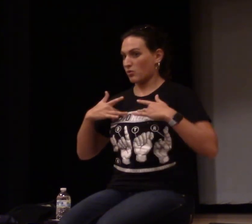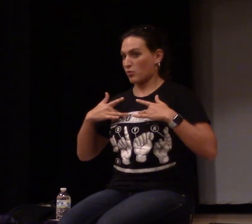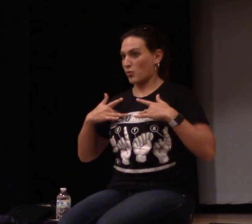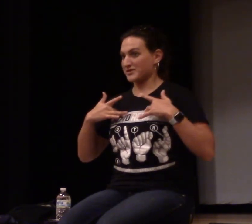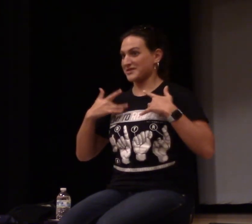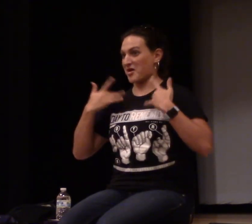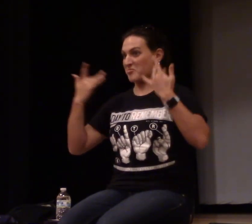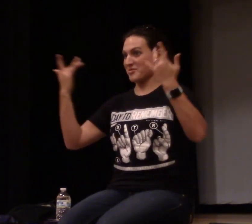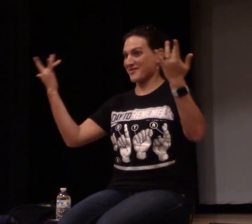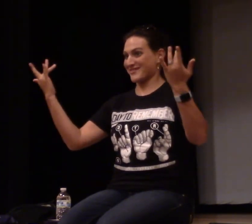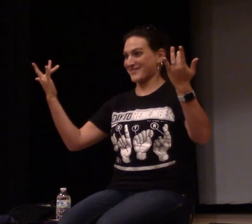what's up,